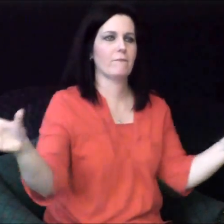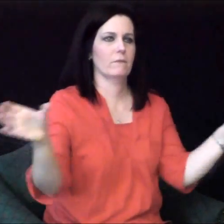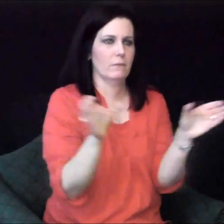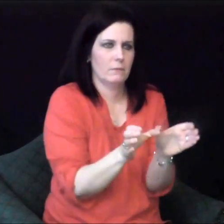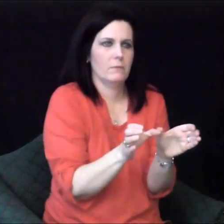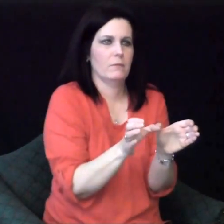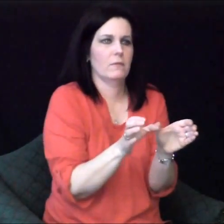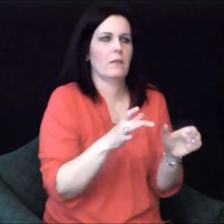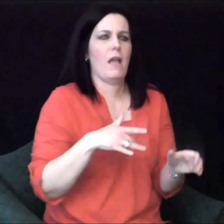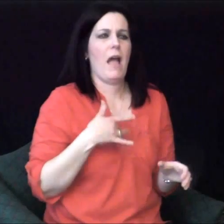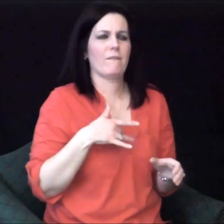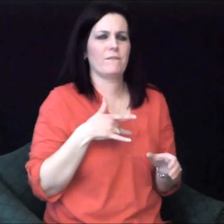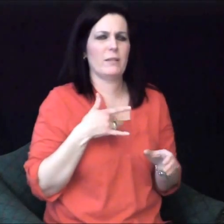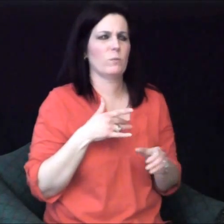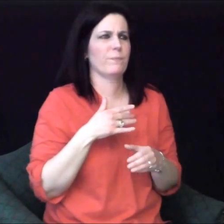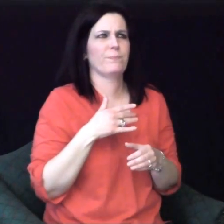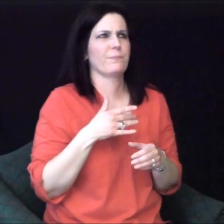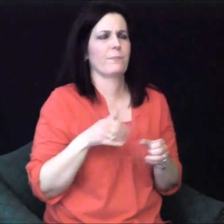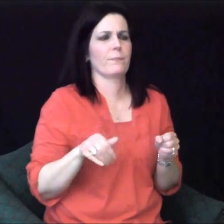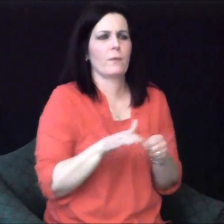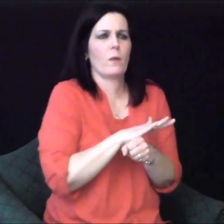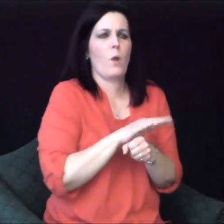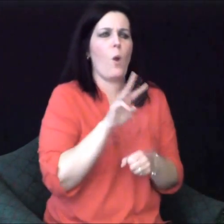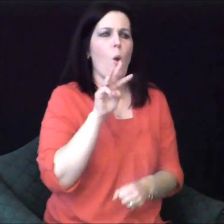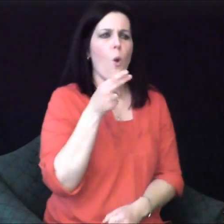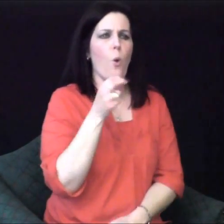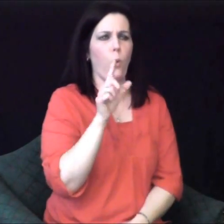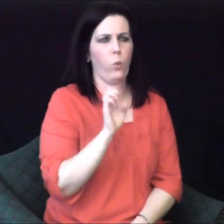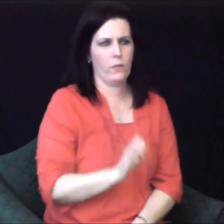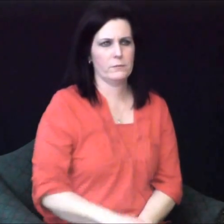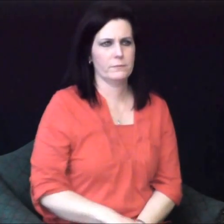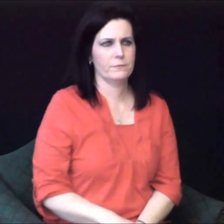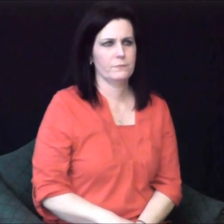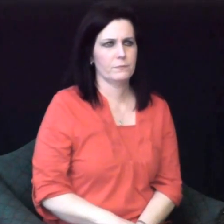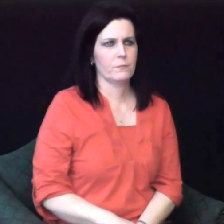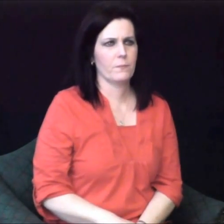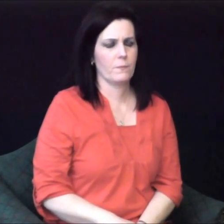to have both worlds to feel whole.